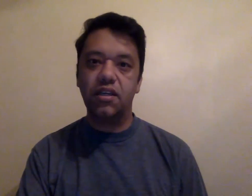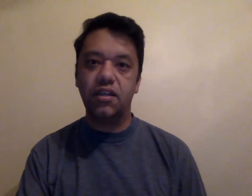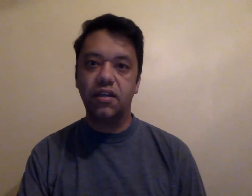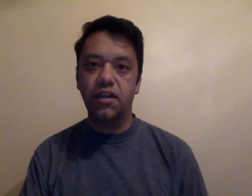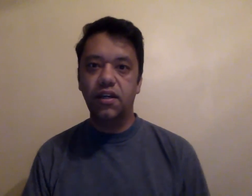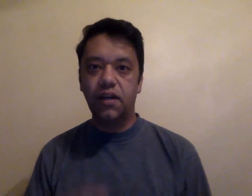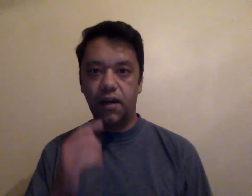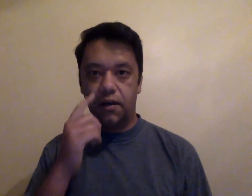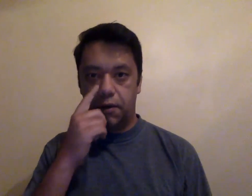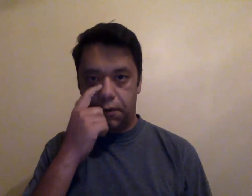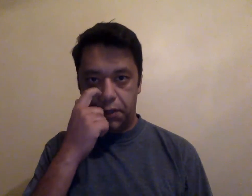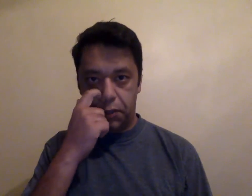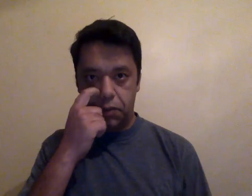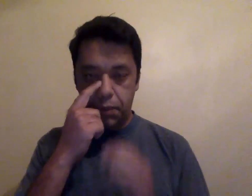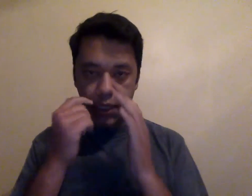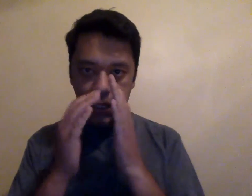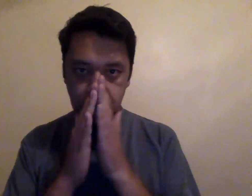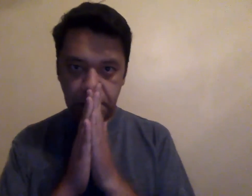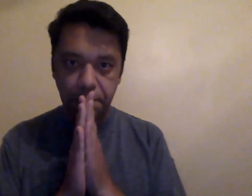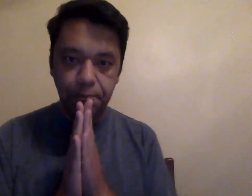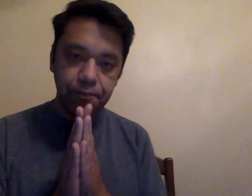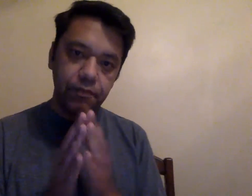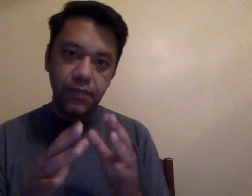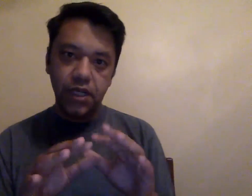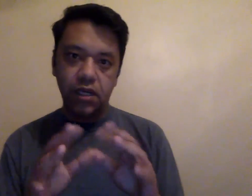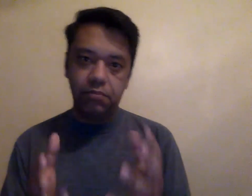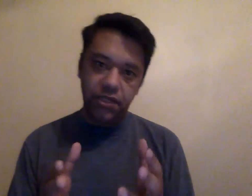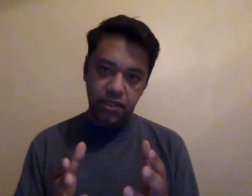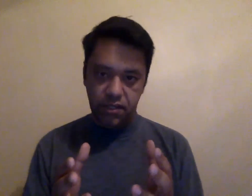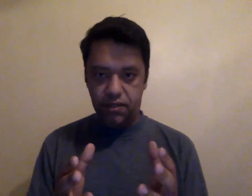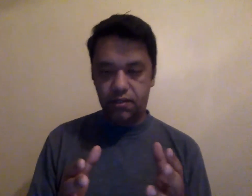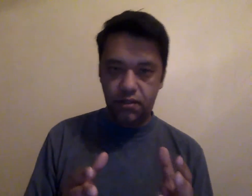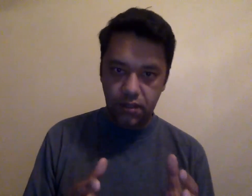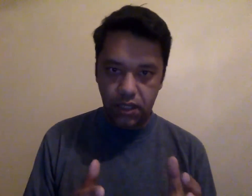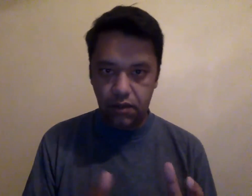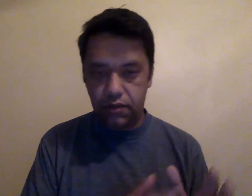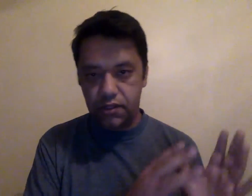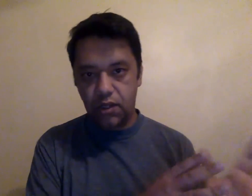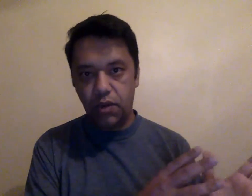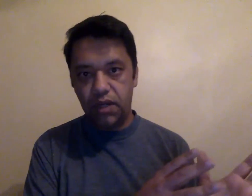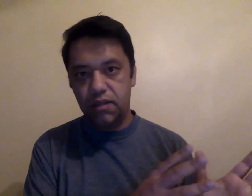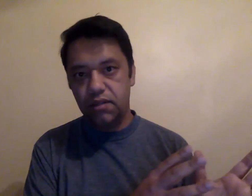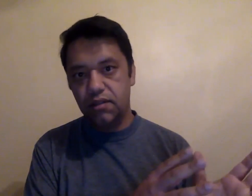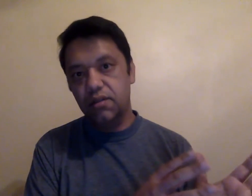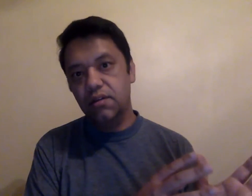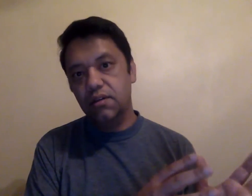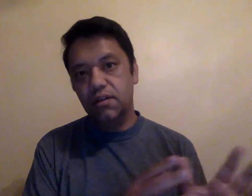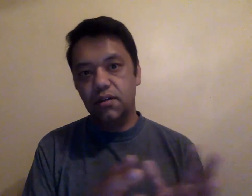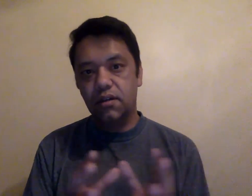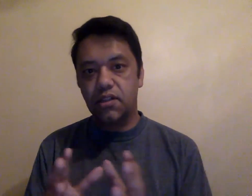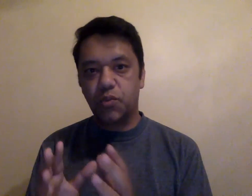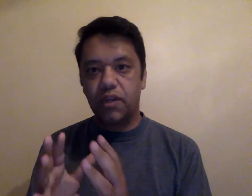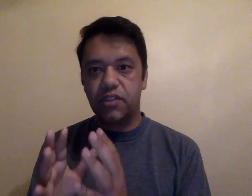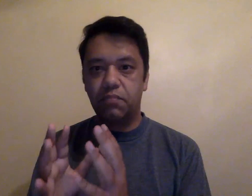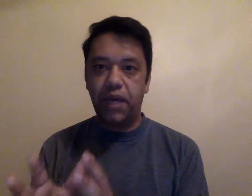the renewable energy business, the solar, as well as the